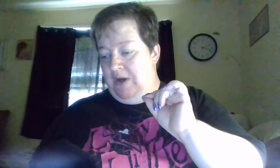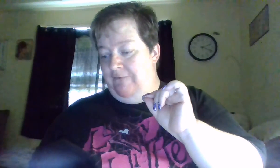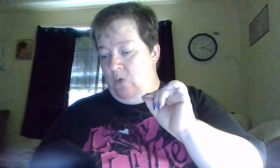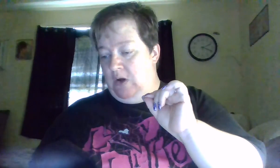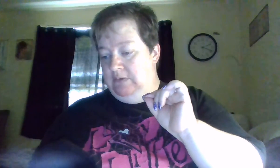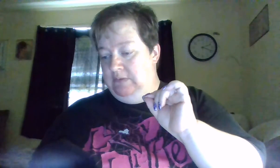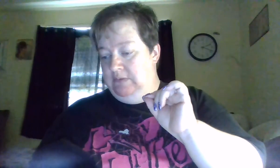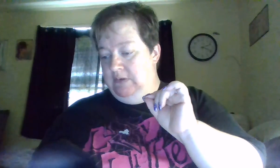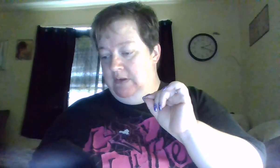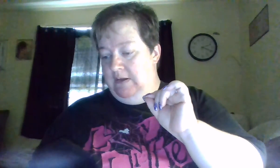from verses 25 to 34,